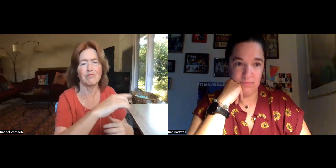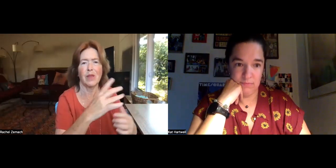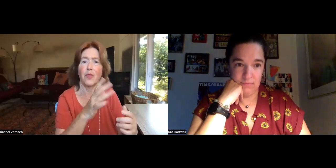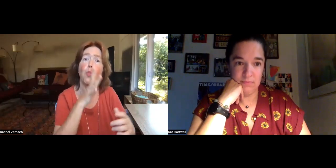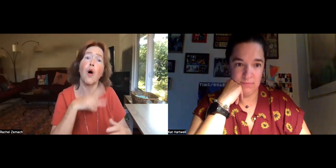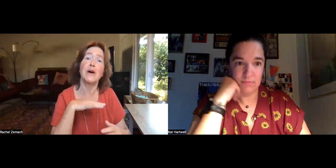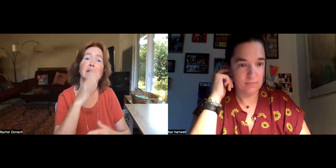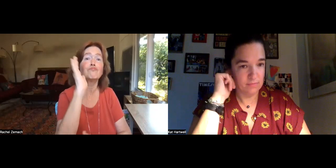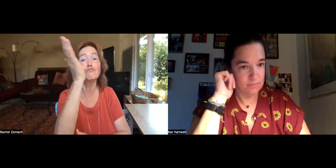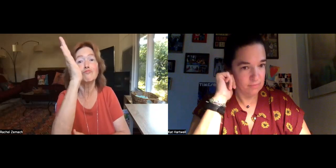Woman.